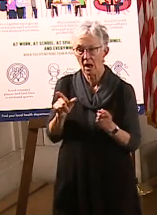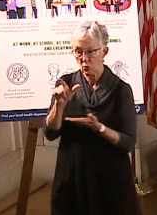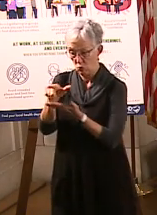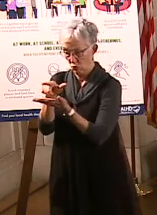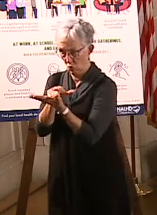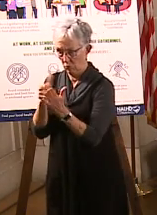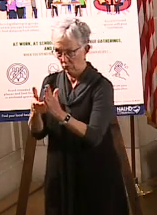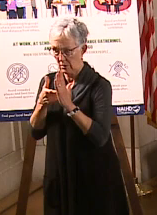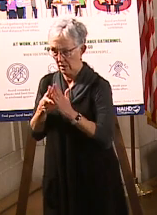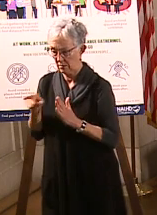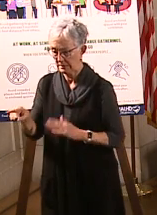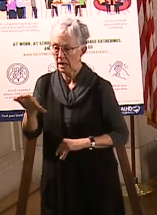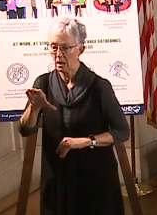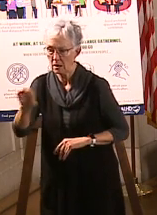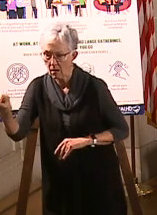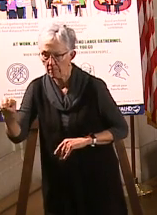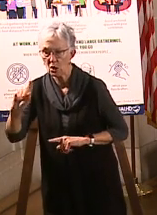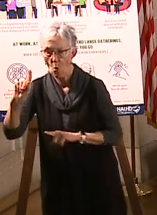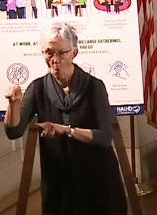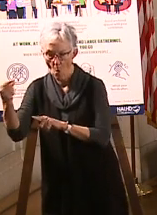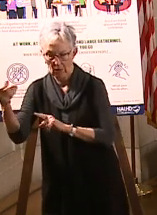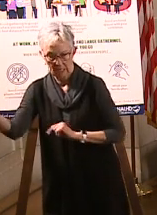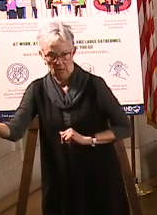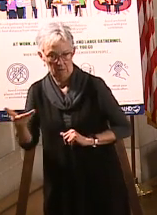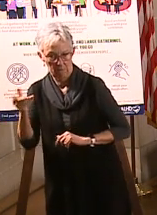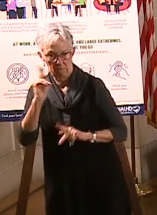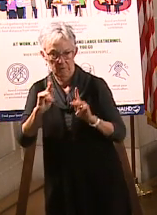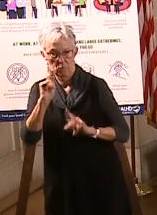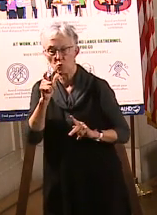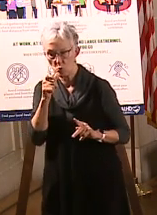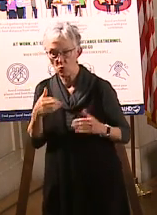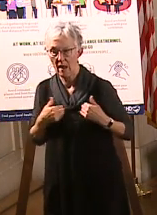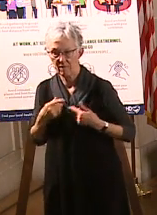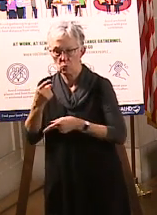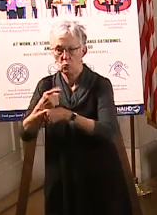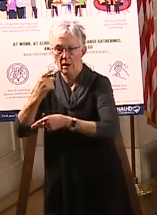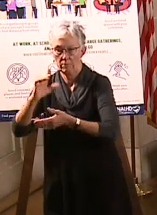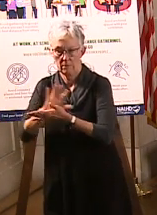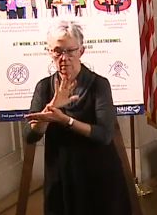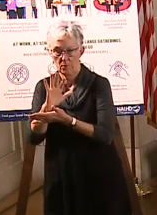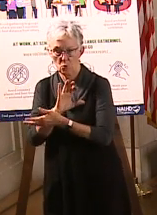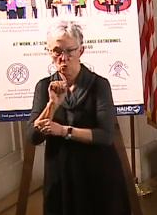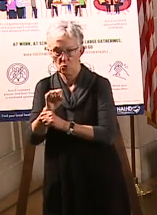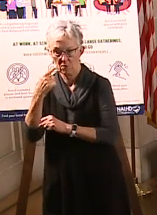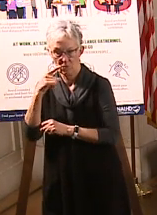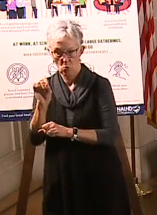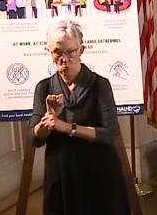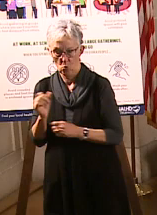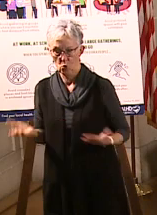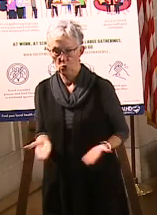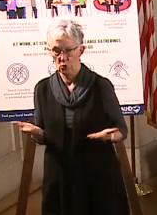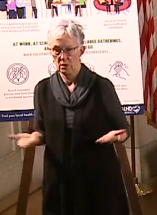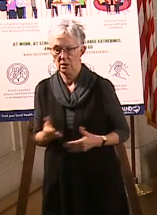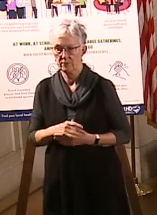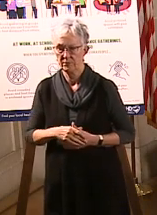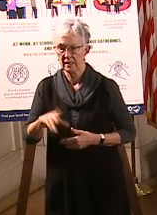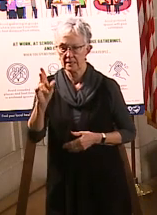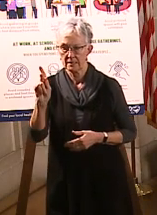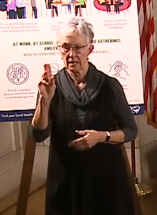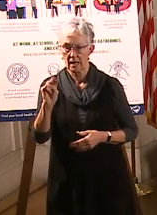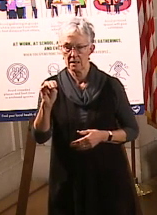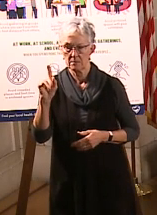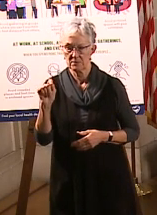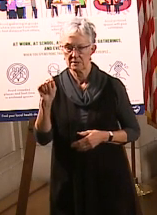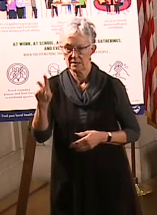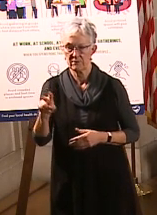you're supposed to be legal. All right, so Ruda Ulsanaiti from KMTV asks, will meatpacking plant workers